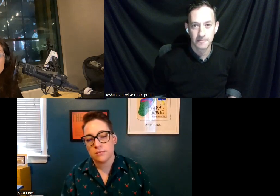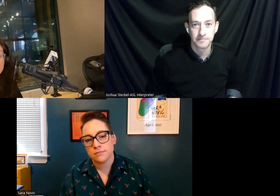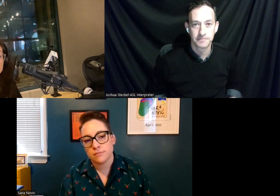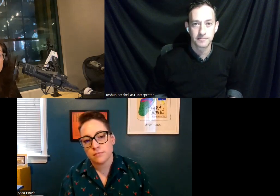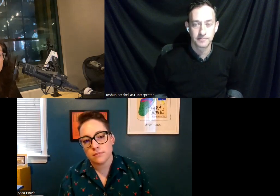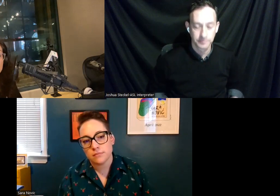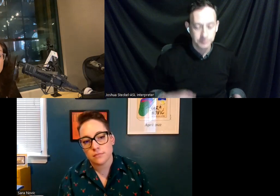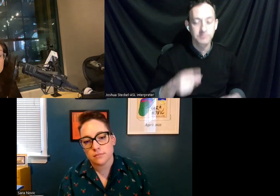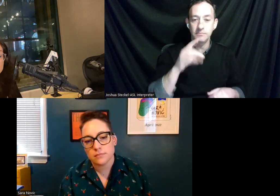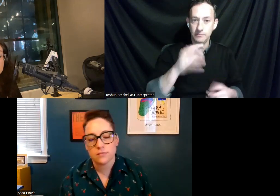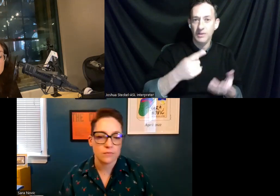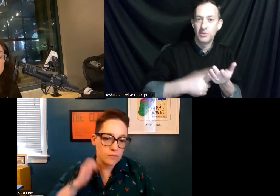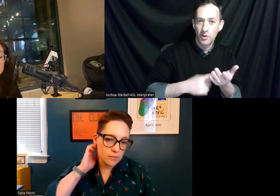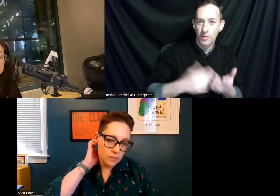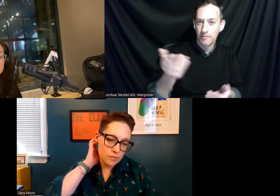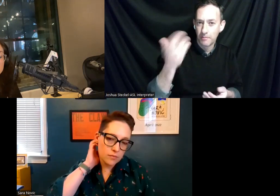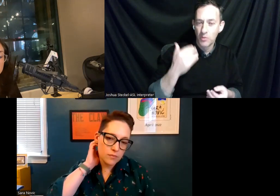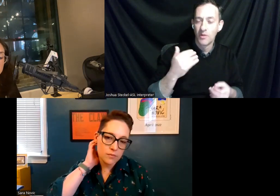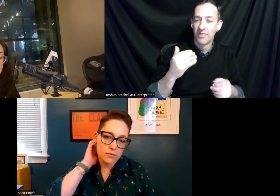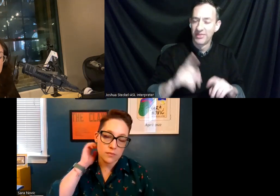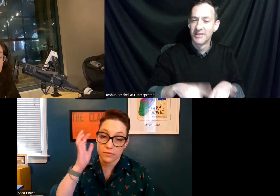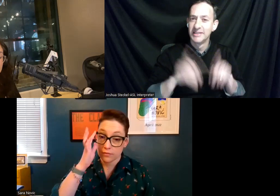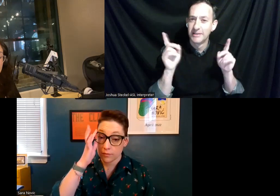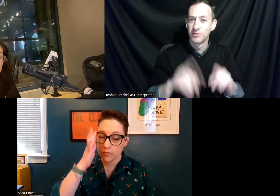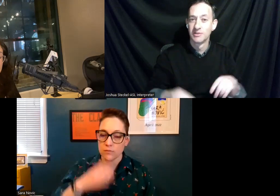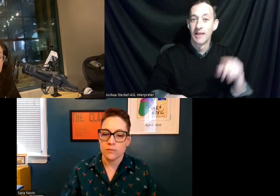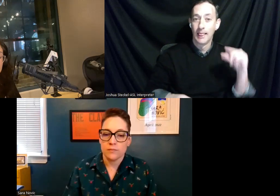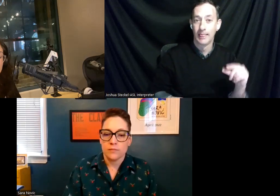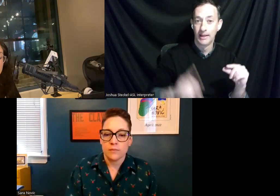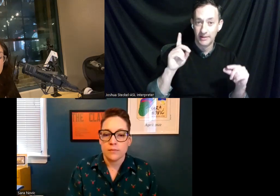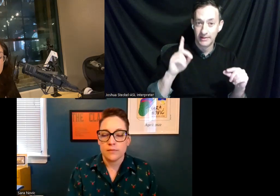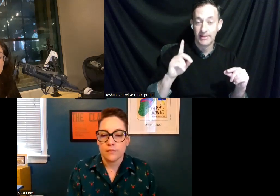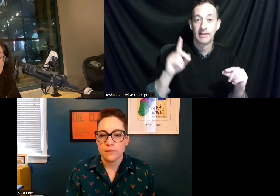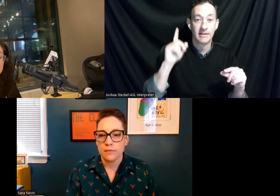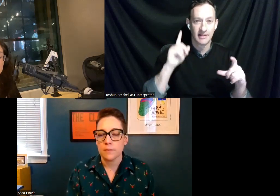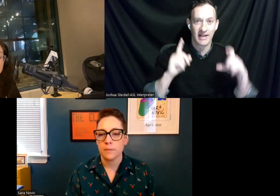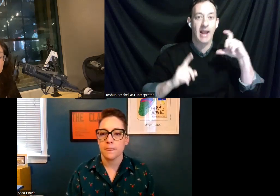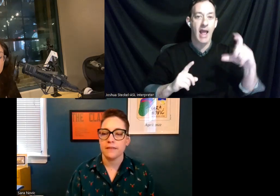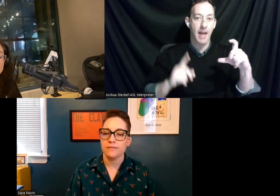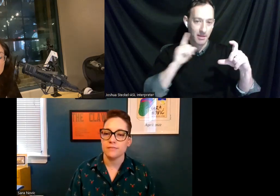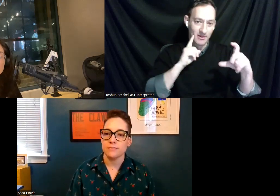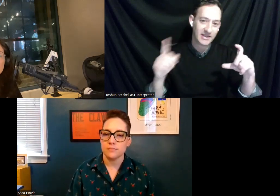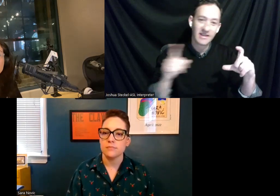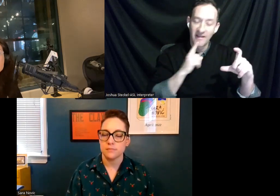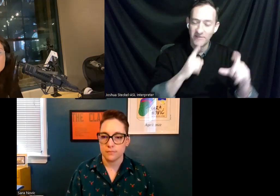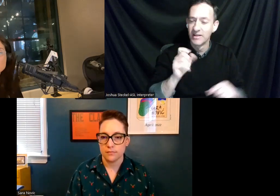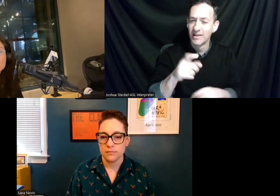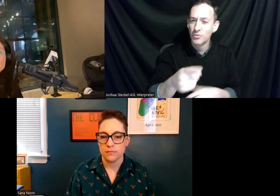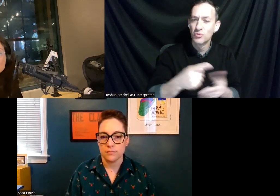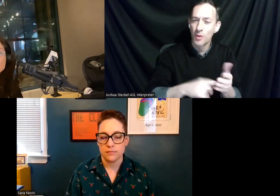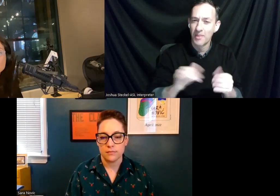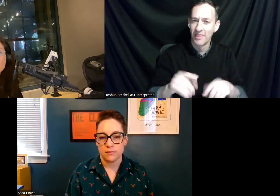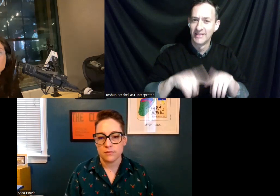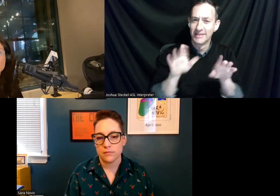We talked earlier about that difference between little d deaf and big D deaf. Can you talk about that distinction for